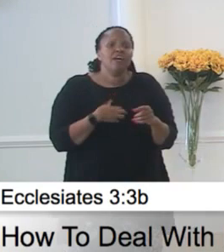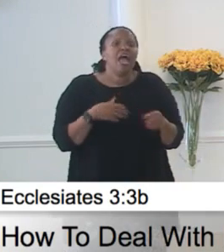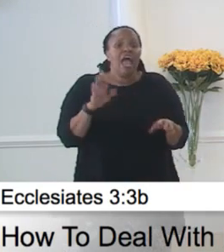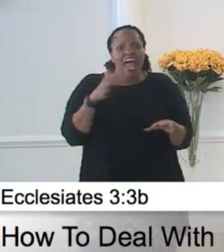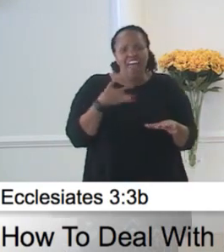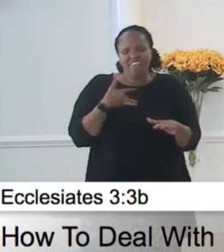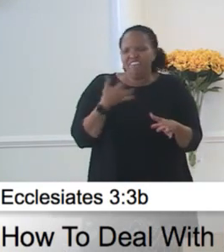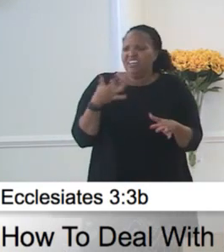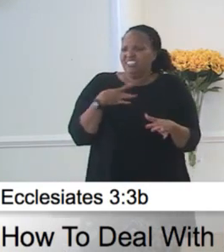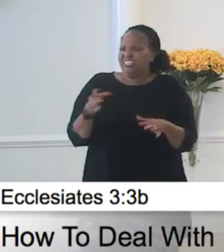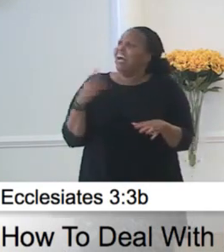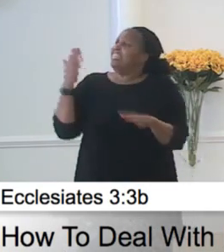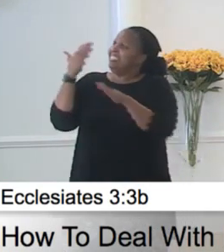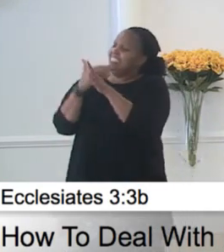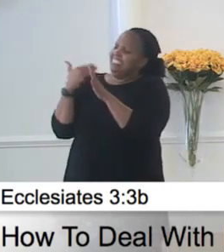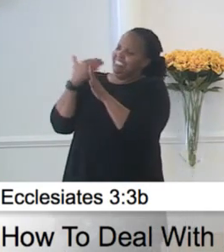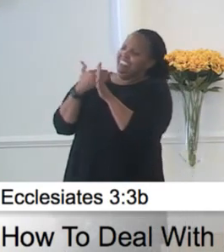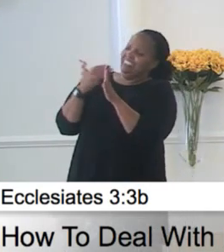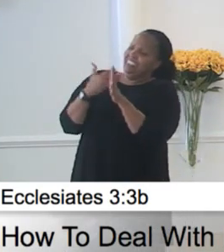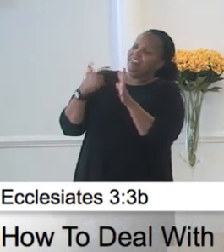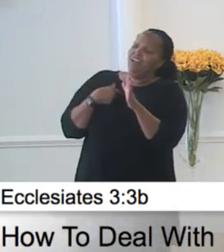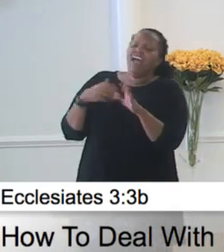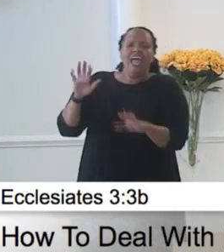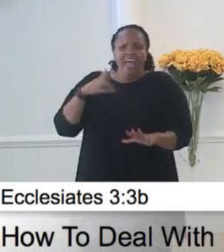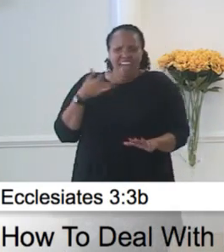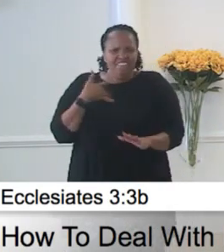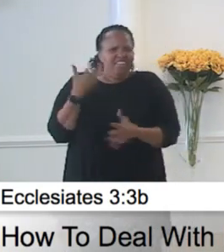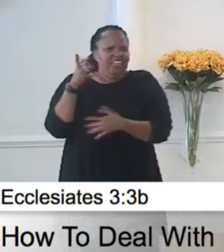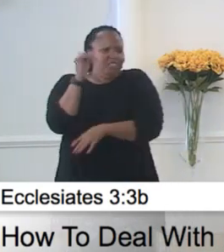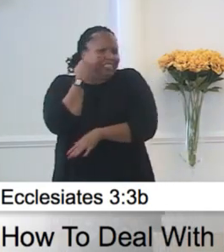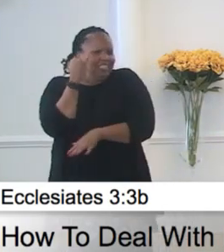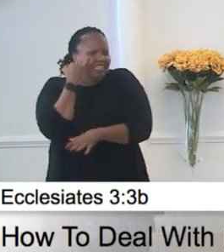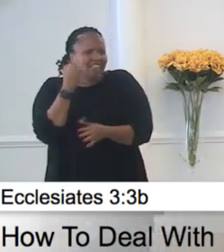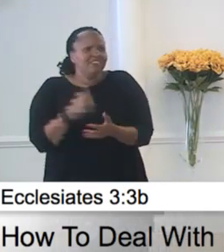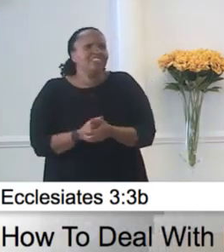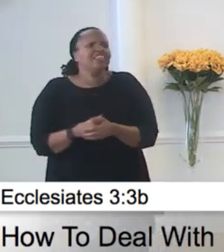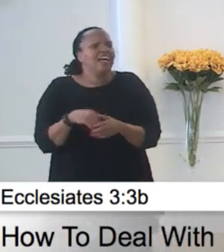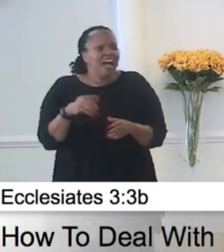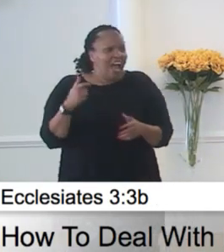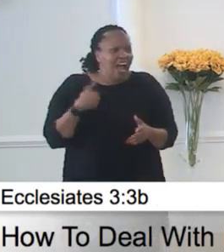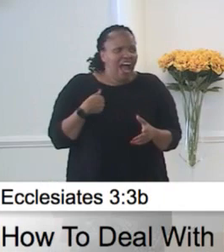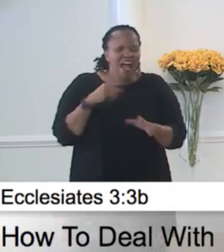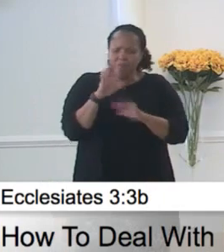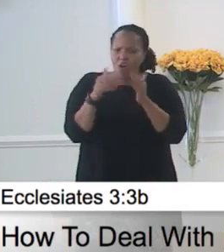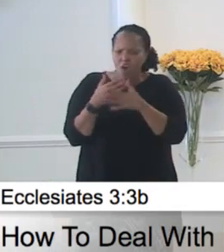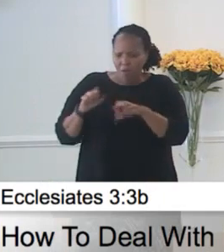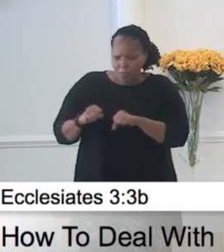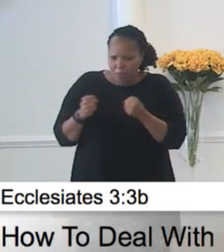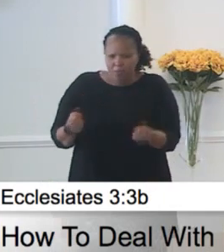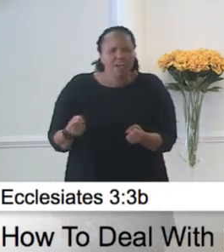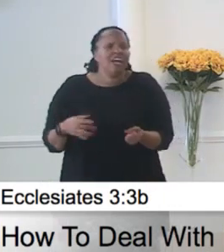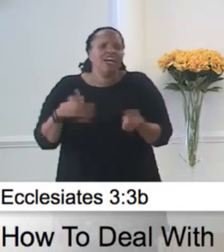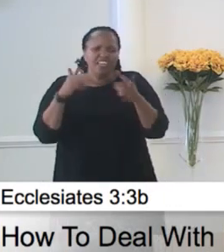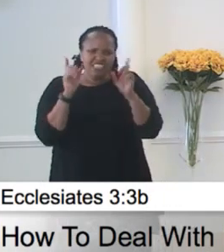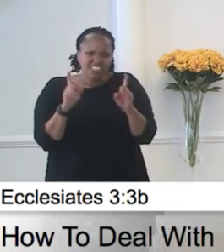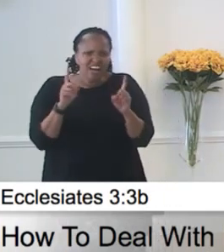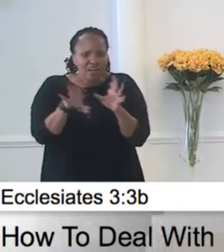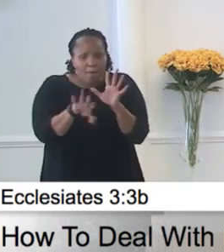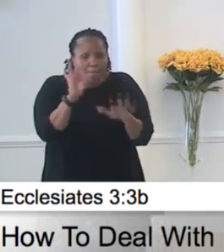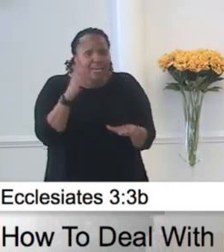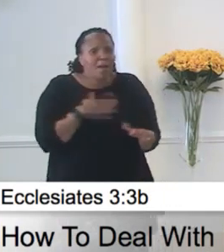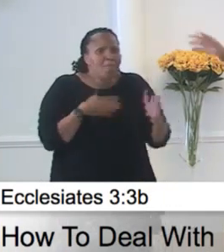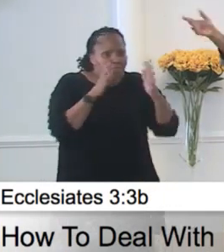it's intruding. It seems as if out of all the breaking here, you got to pick my